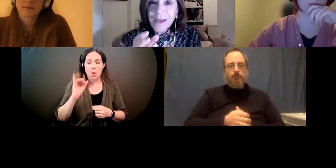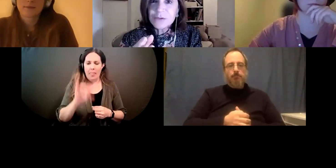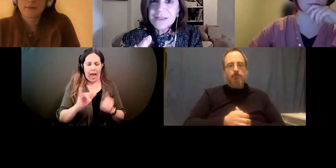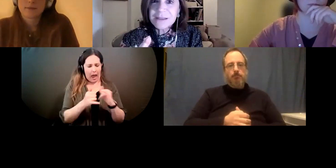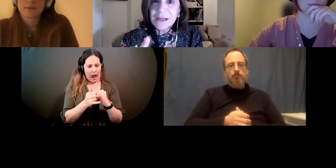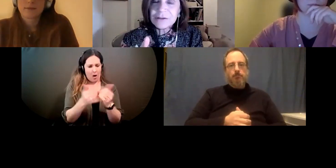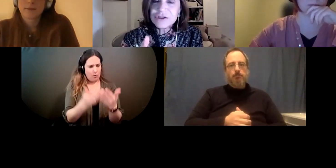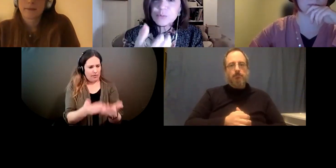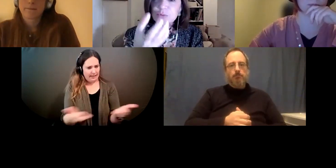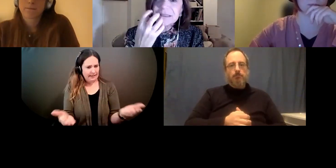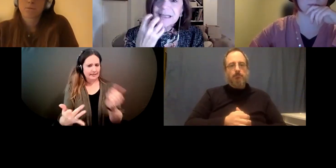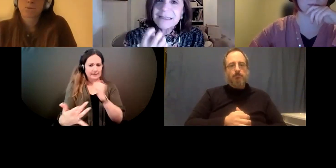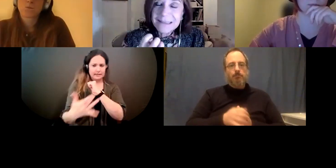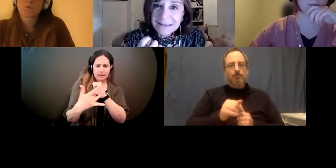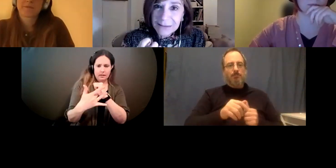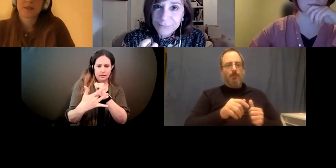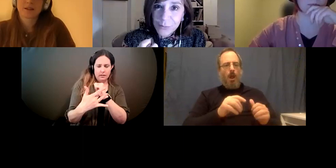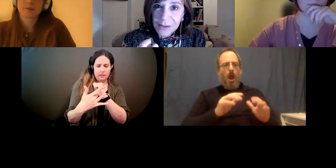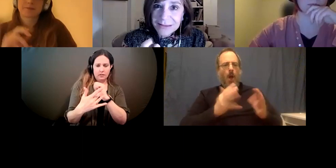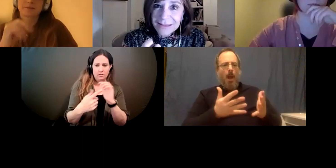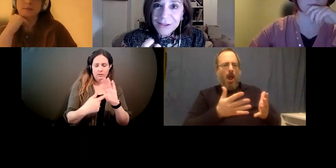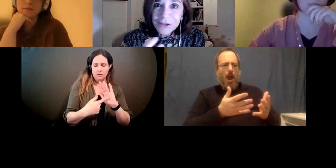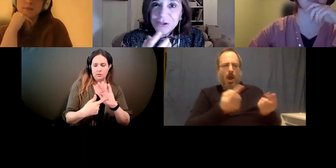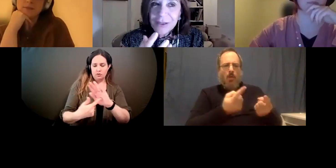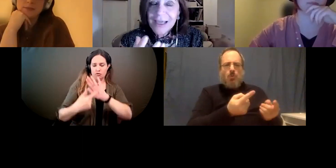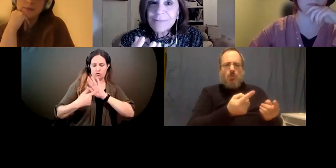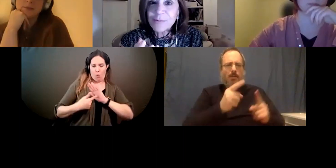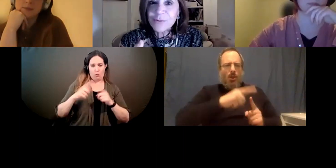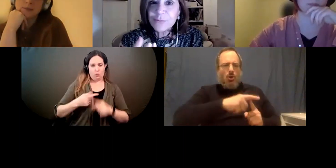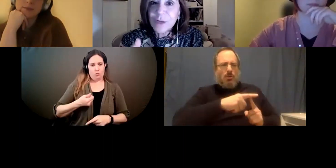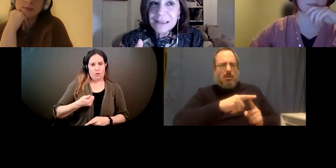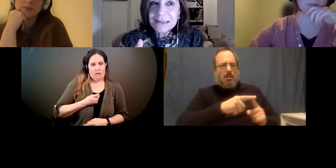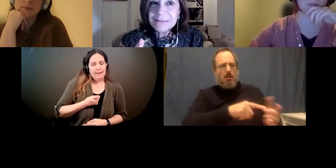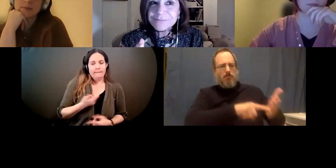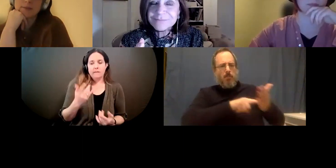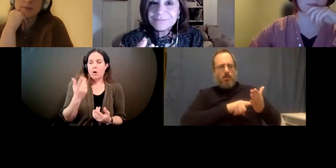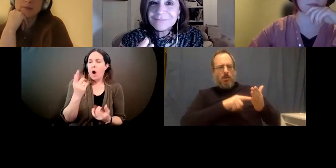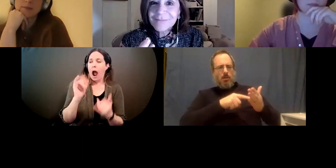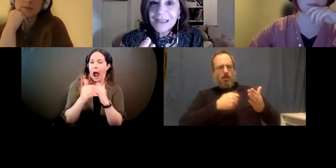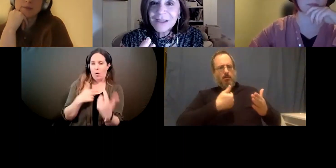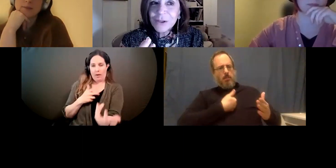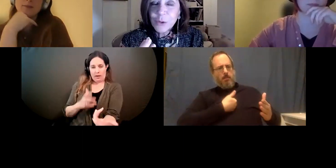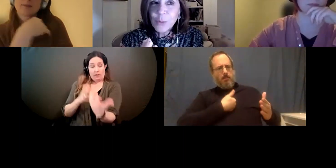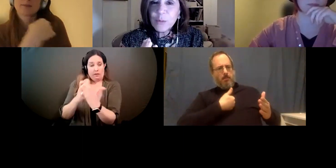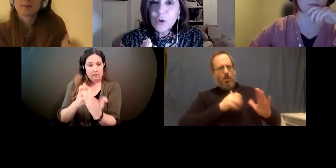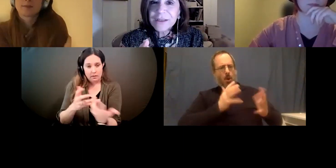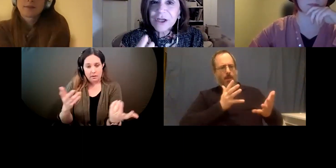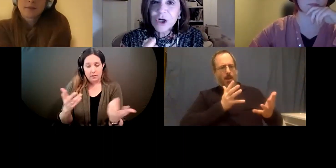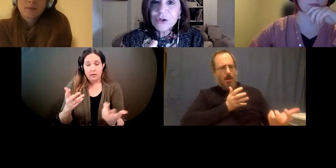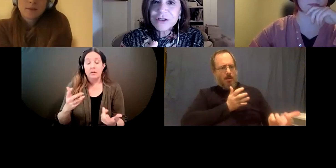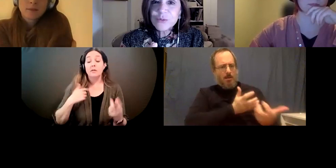with how technology presents itself to us. So I came up with a phrase: we